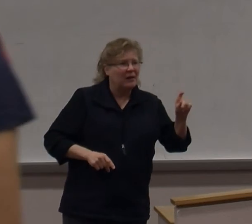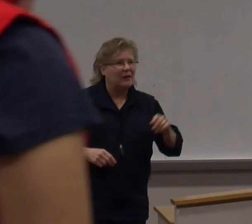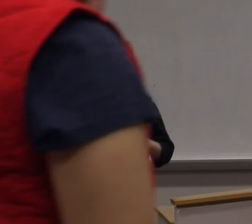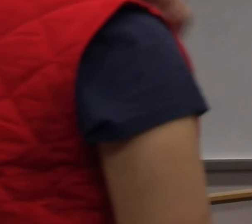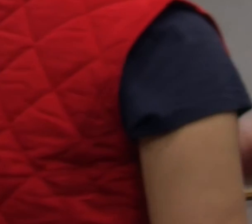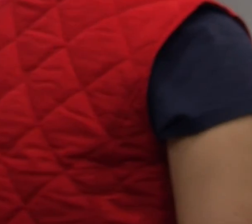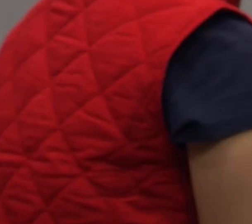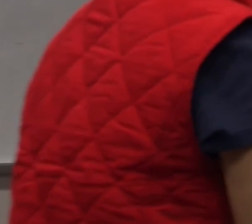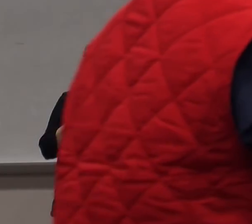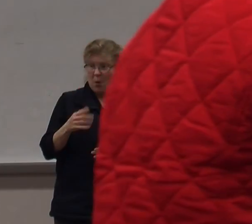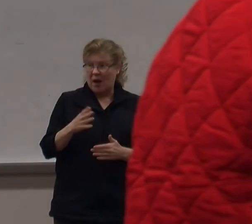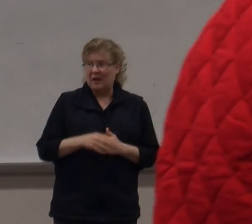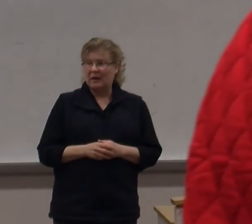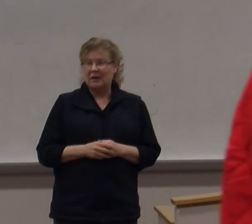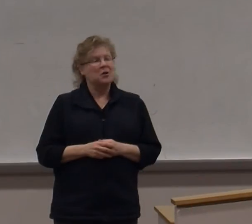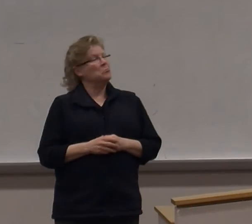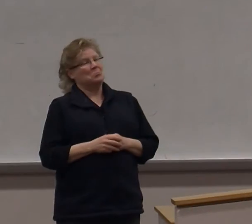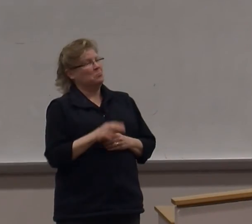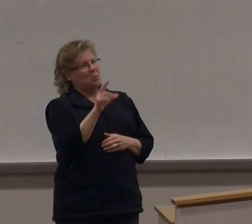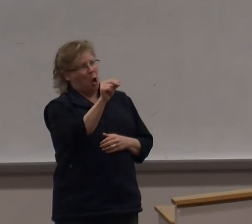No. And